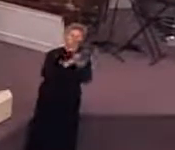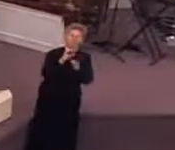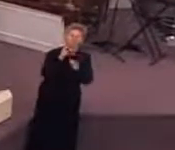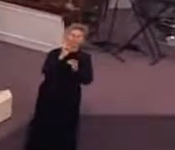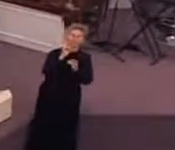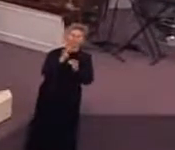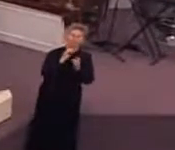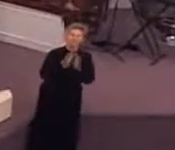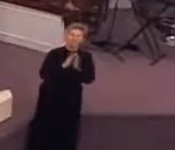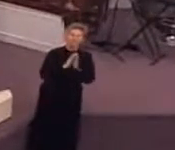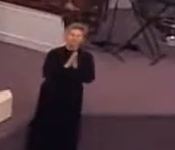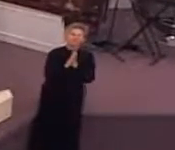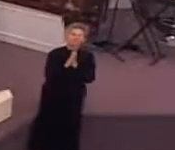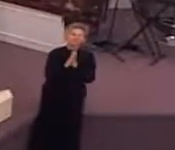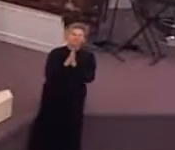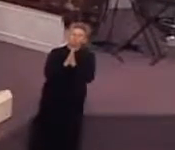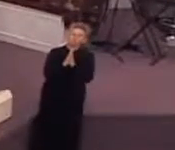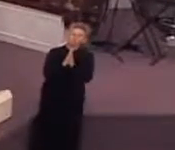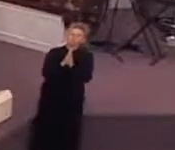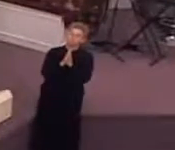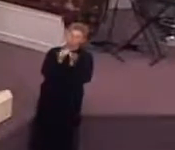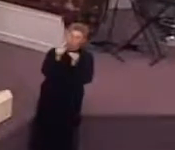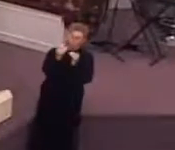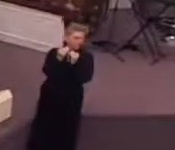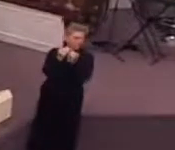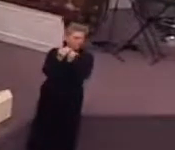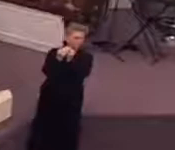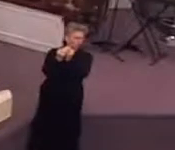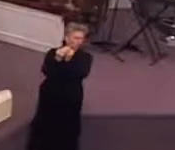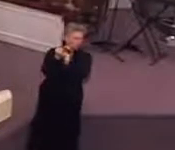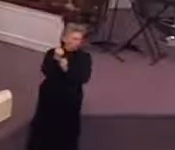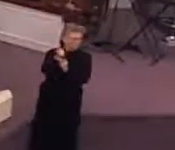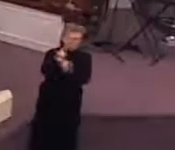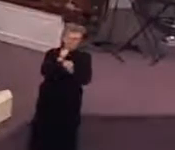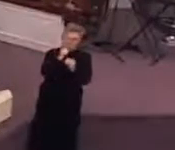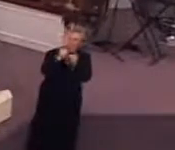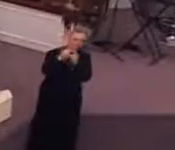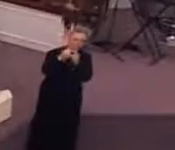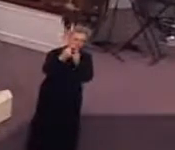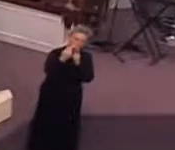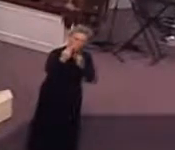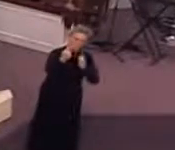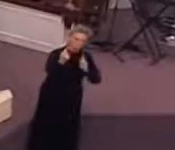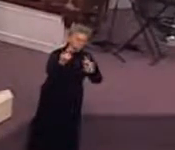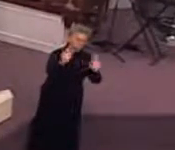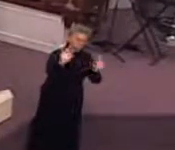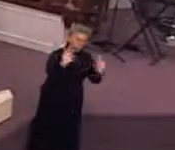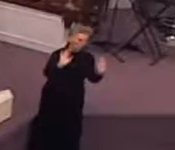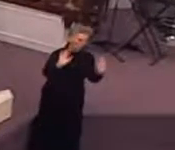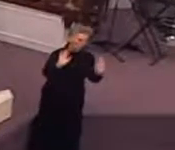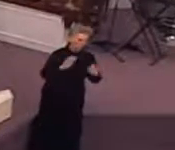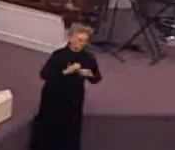that drives us toward Him rather than allowing things to take us away from Him.